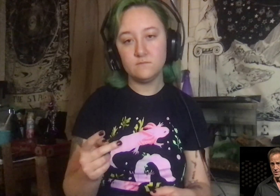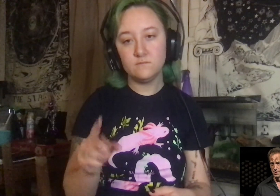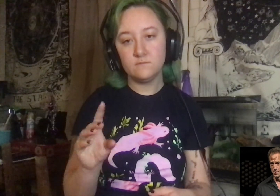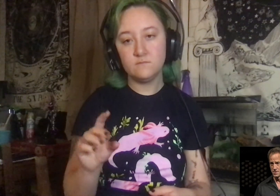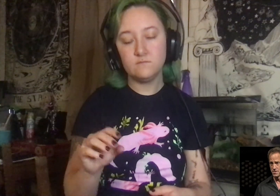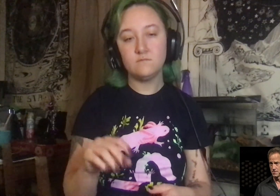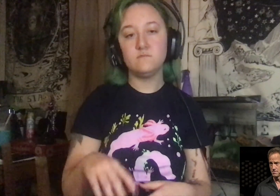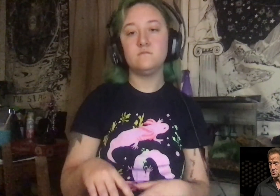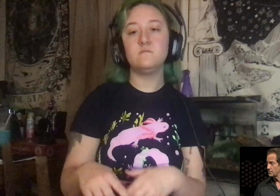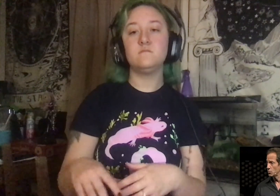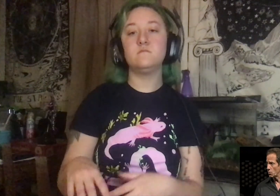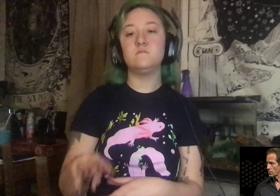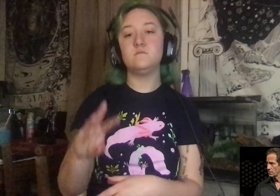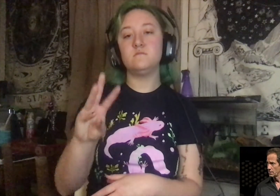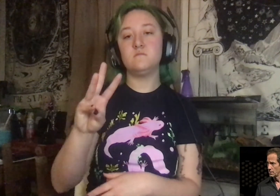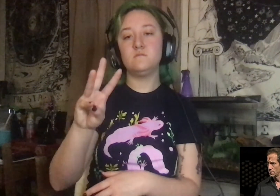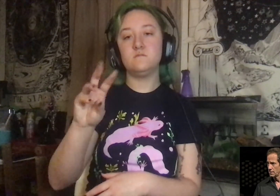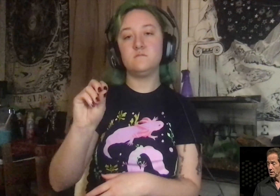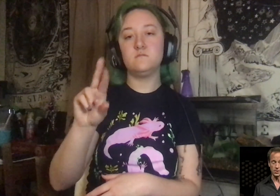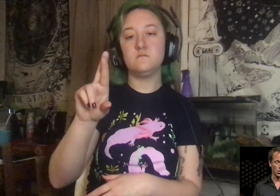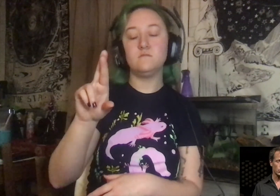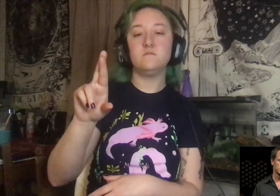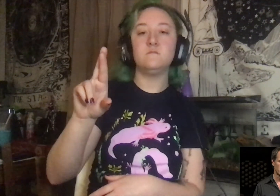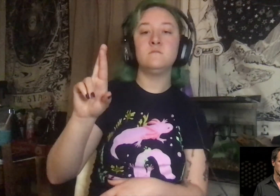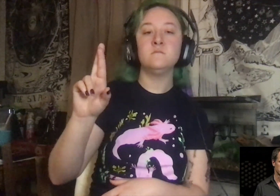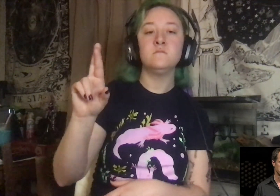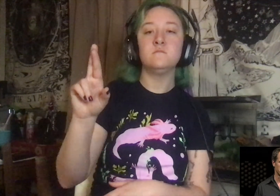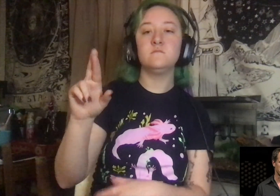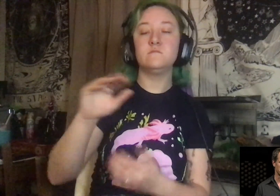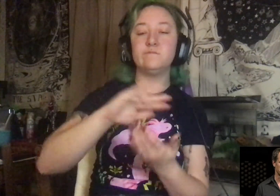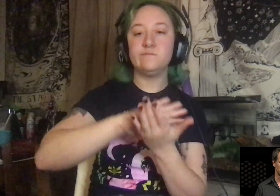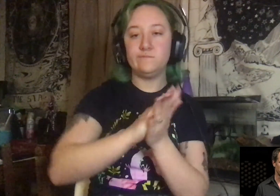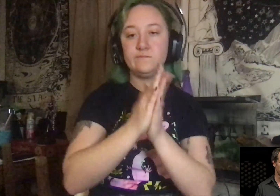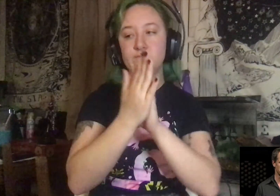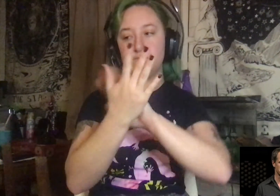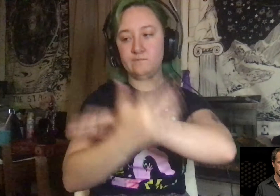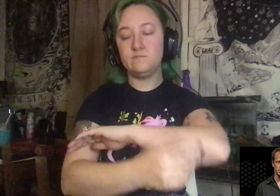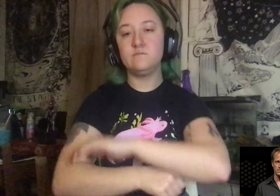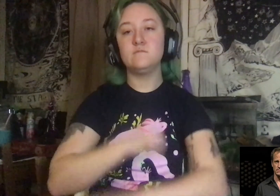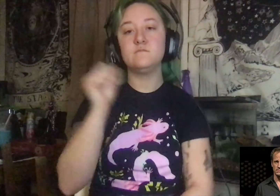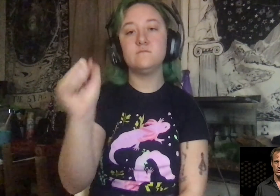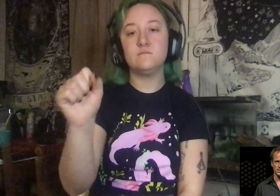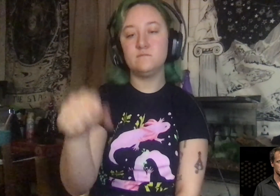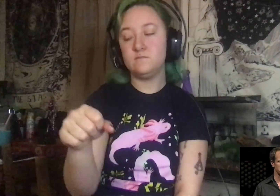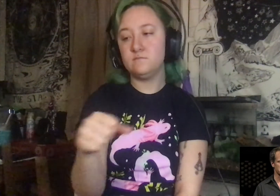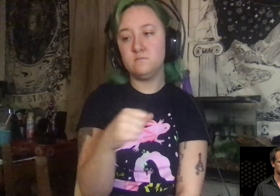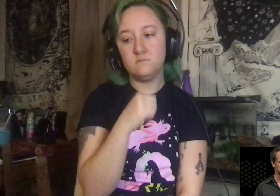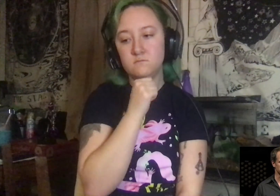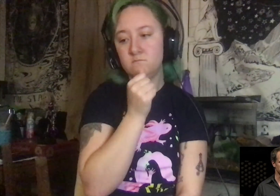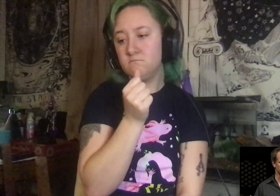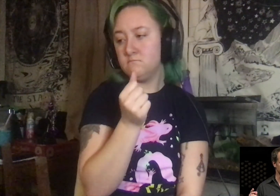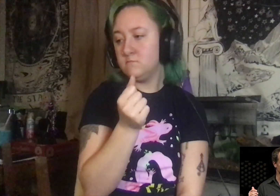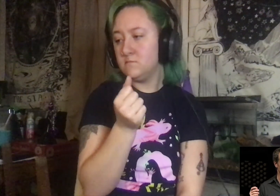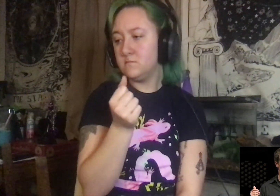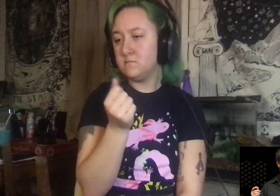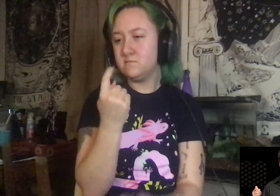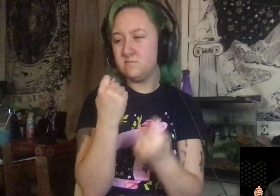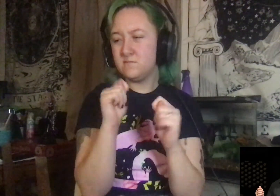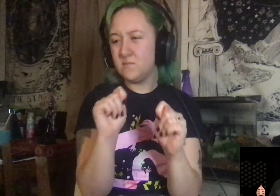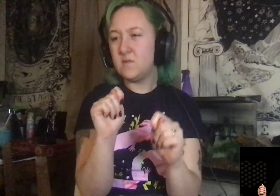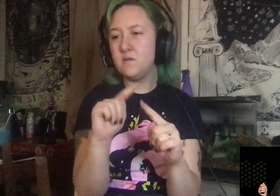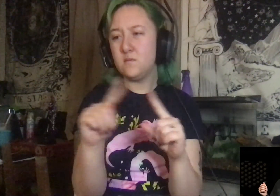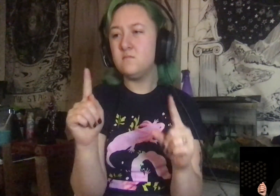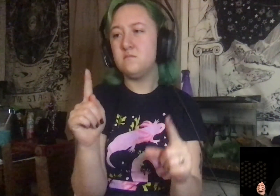us. It's a civil war. It's a Cold War, really. We didn't set out to do it, and we didn't twist